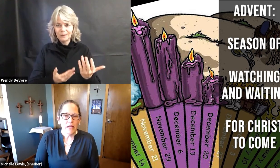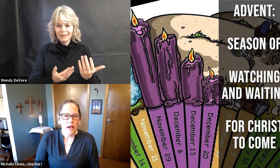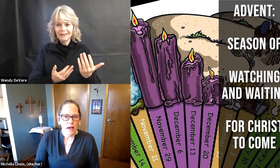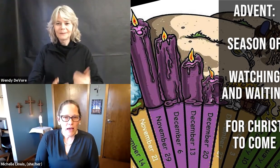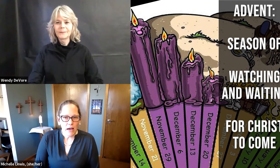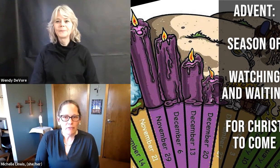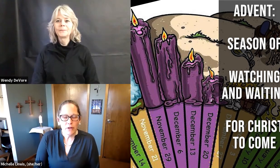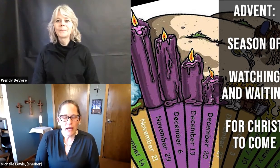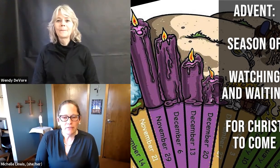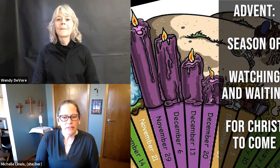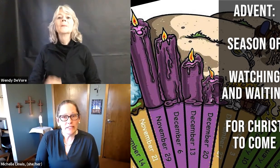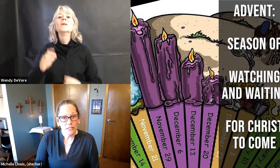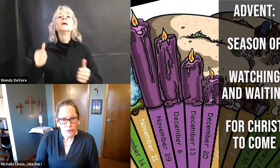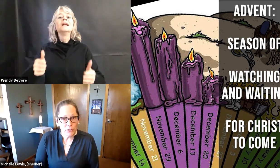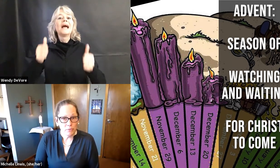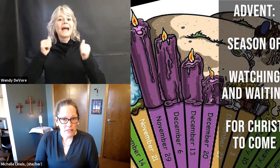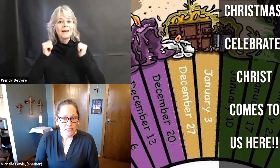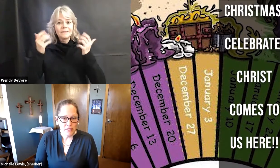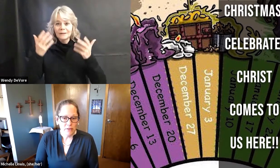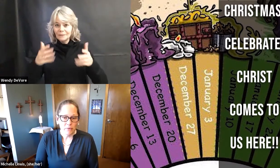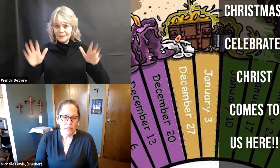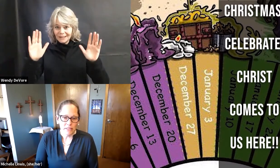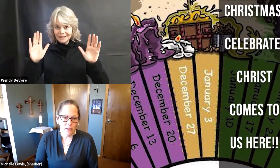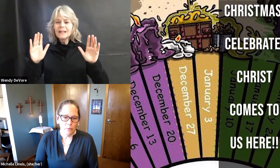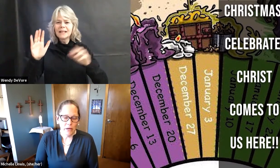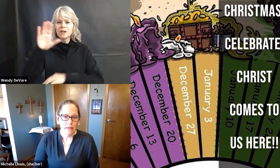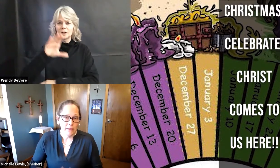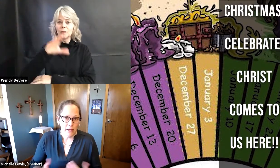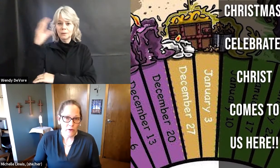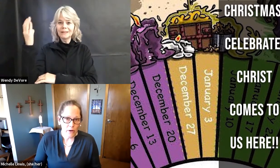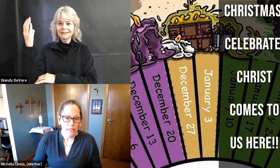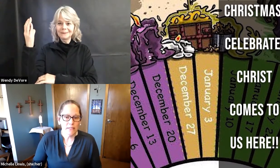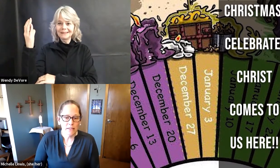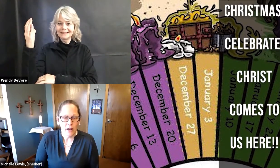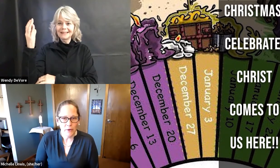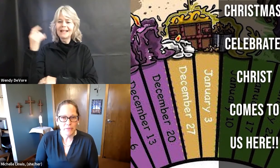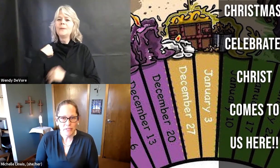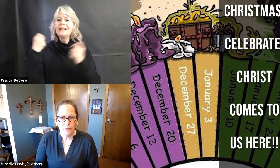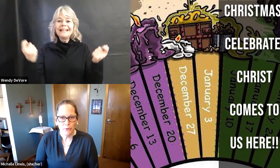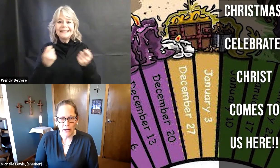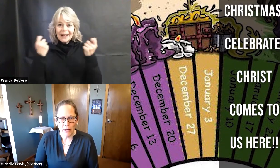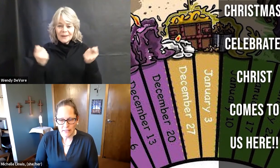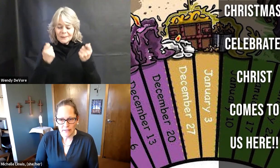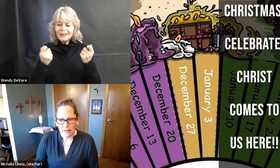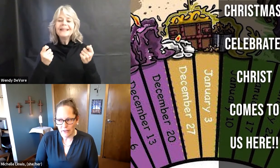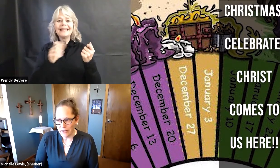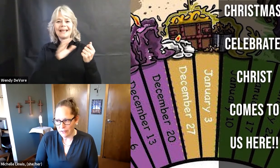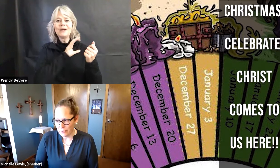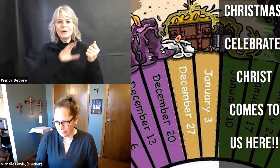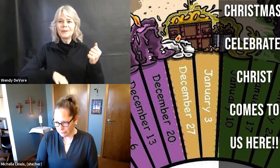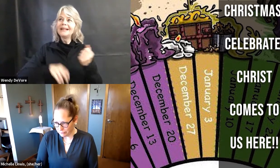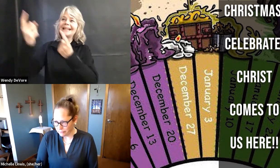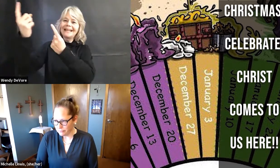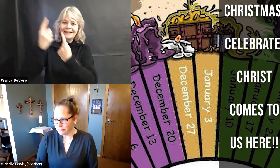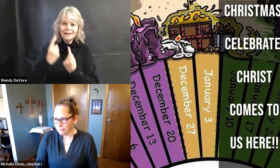And then after Advent is Christmas. We celebrate that Christ comes to us here on